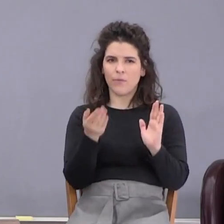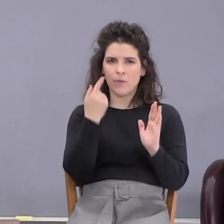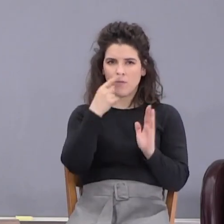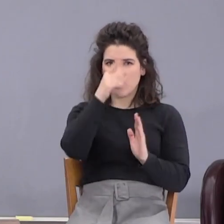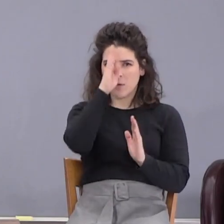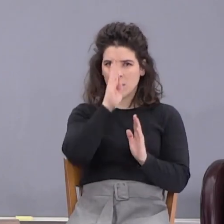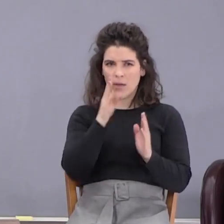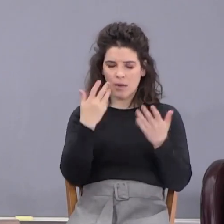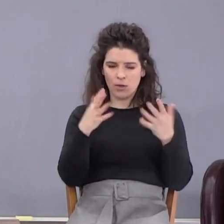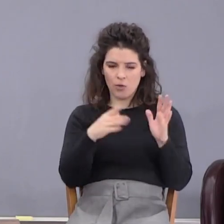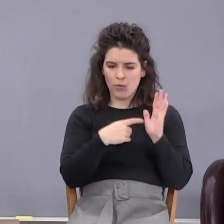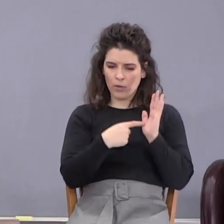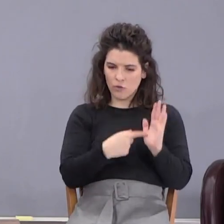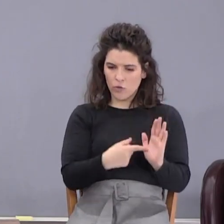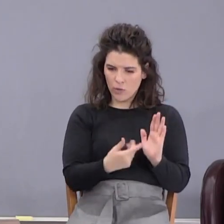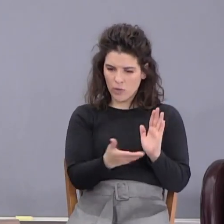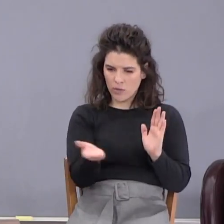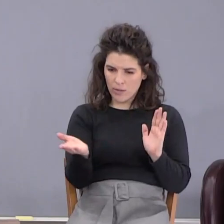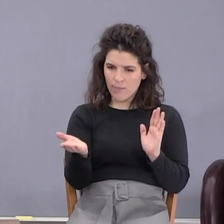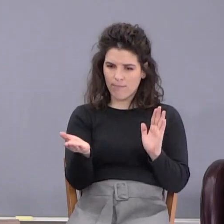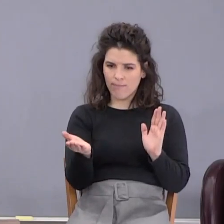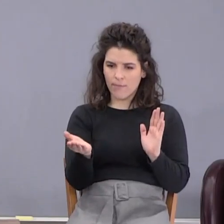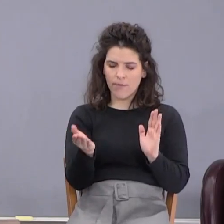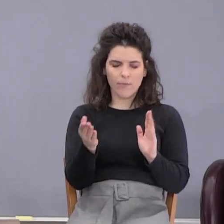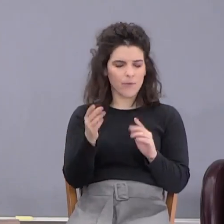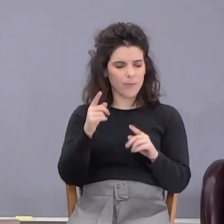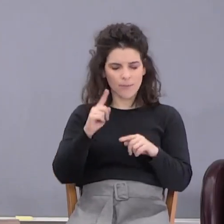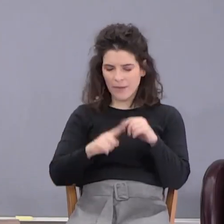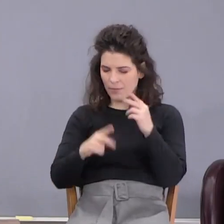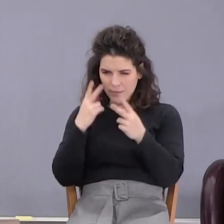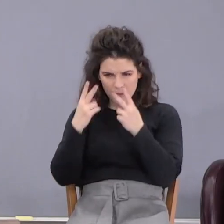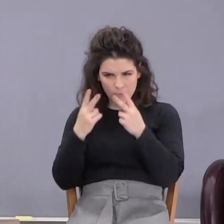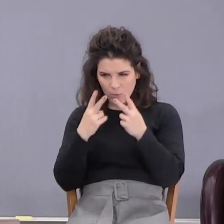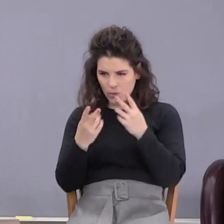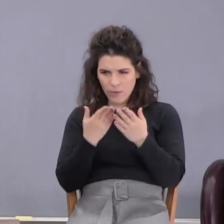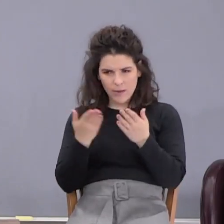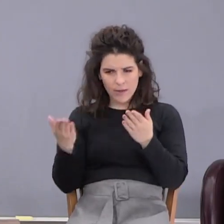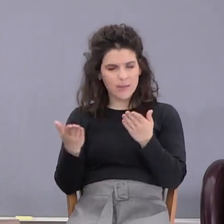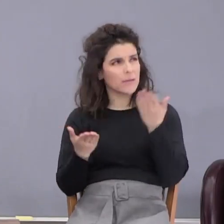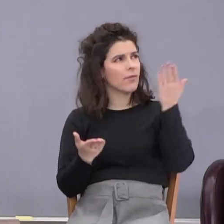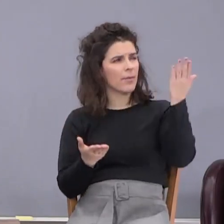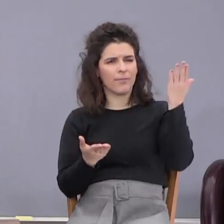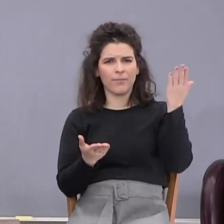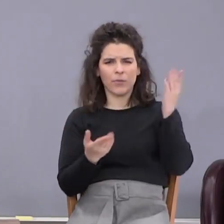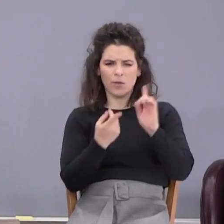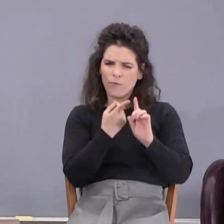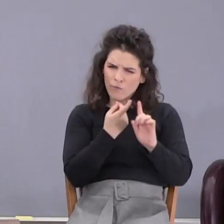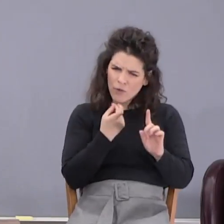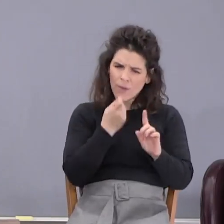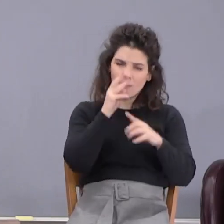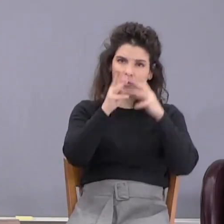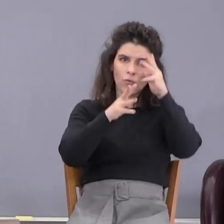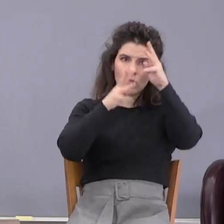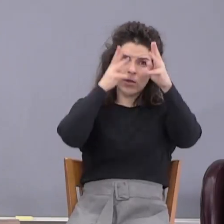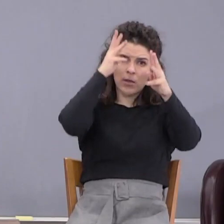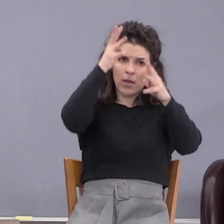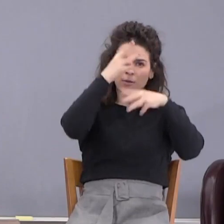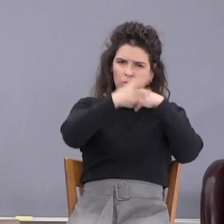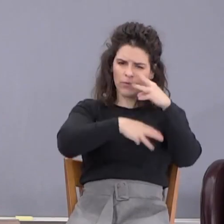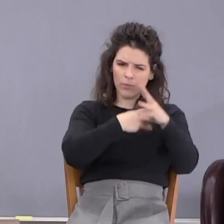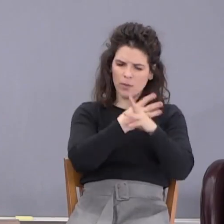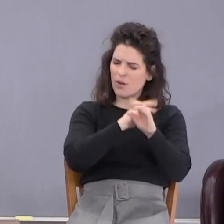God has showed it unto them. For the invisible things of him from the creation of the world